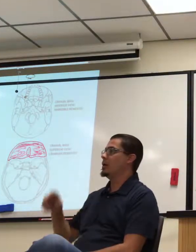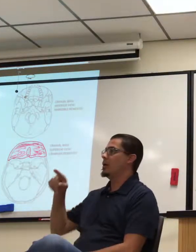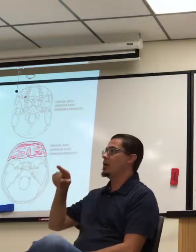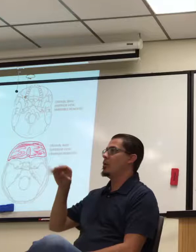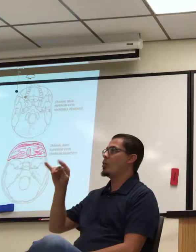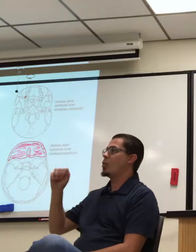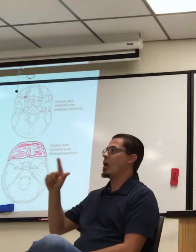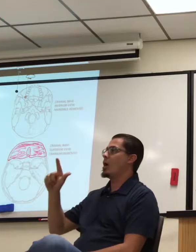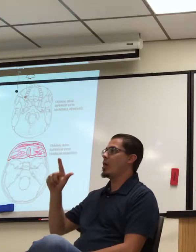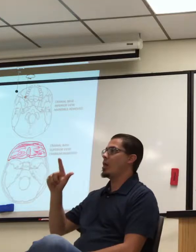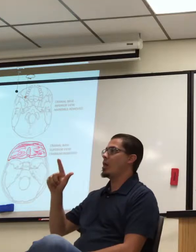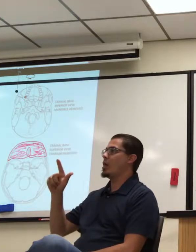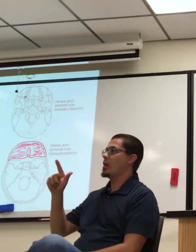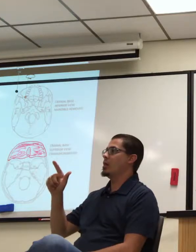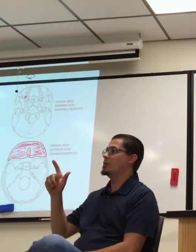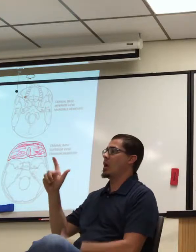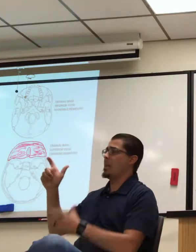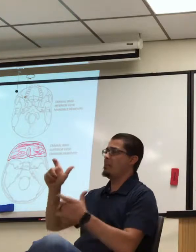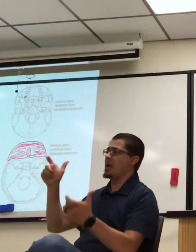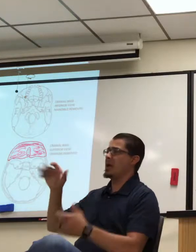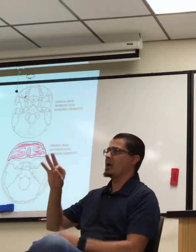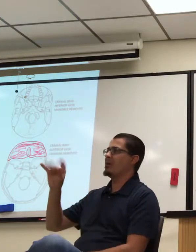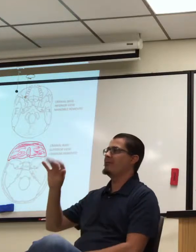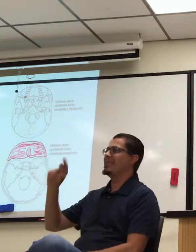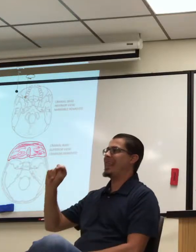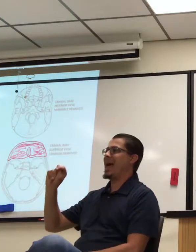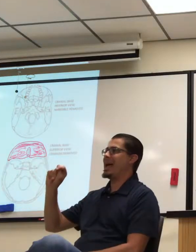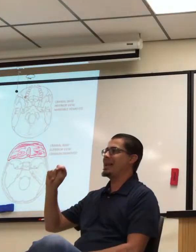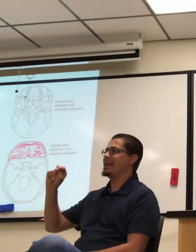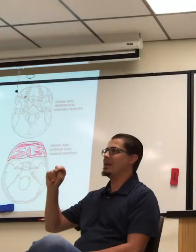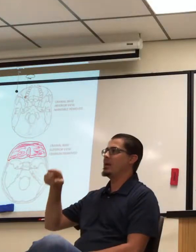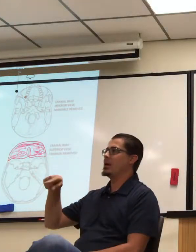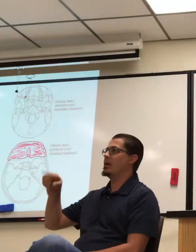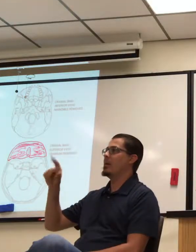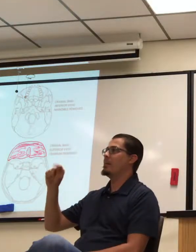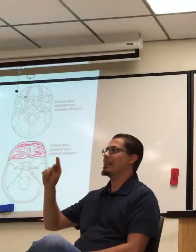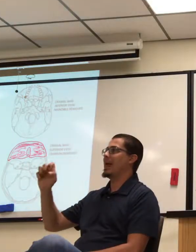is a broad, flat plate. Let me show you here.